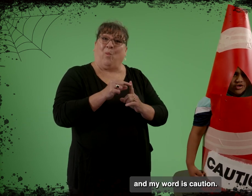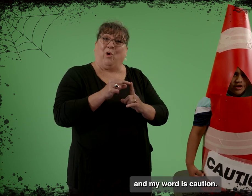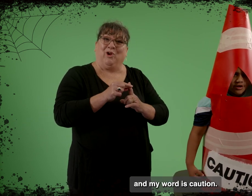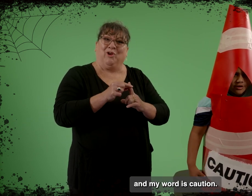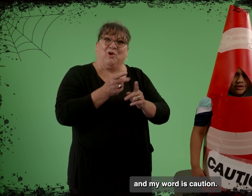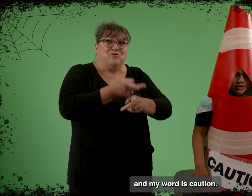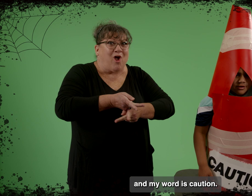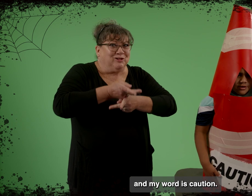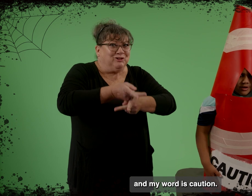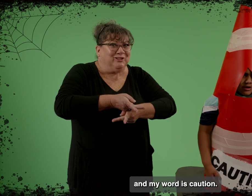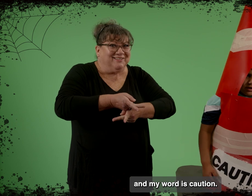caution.